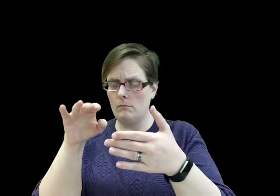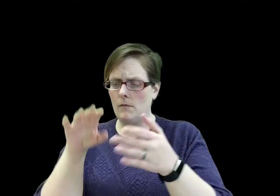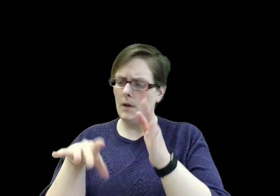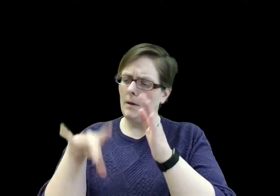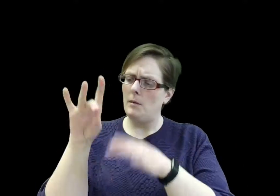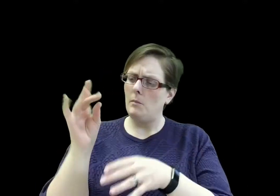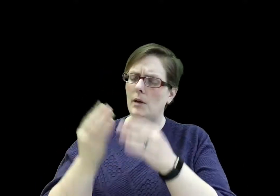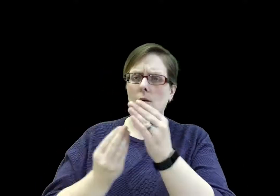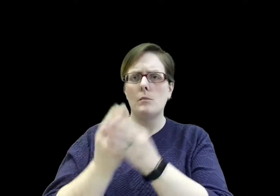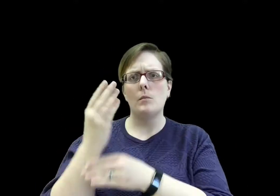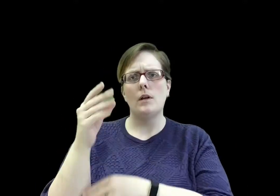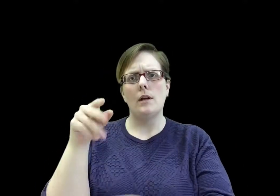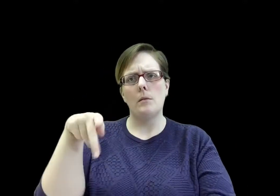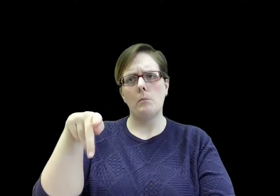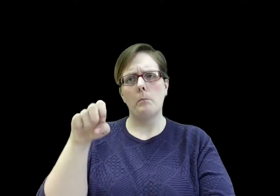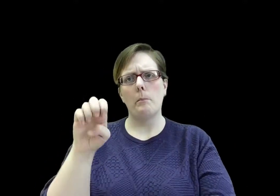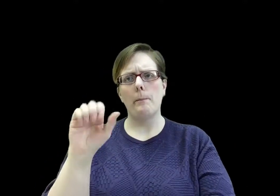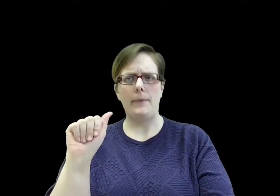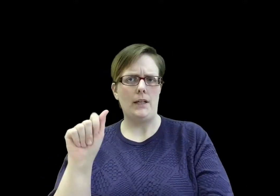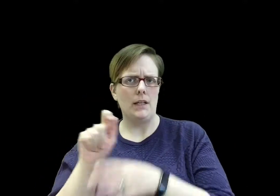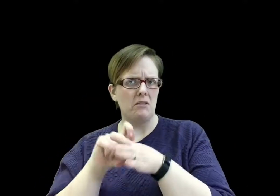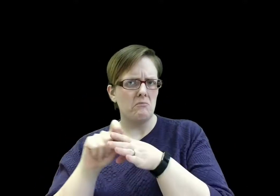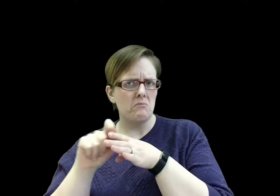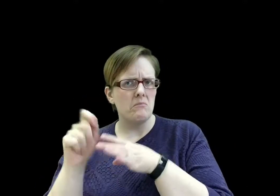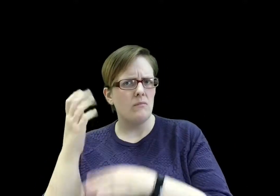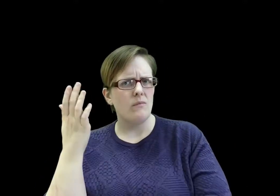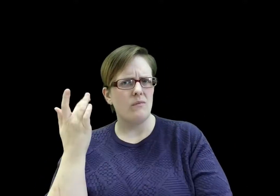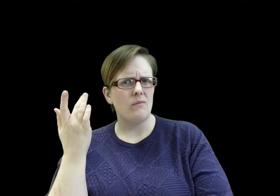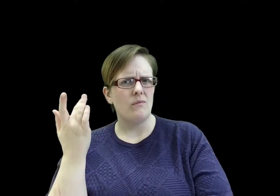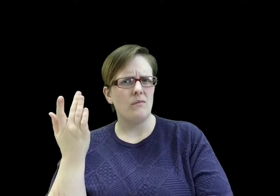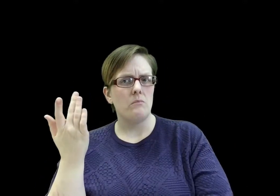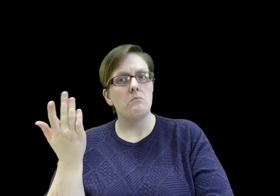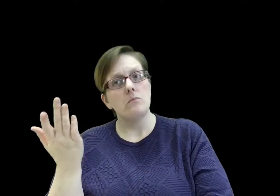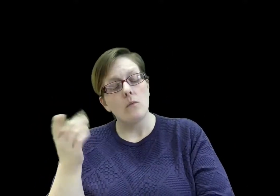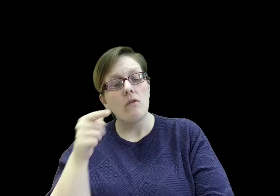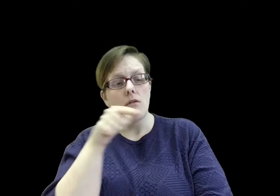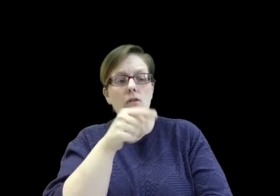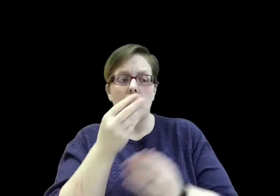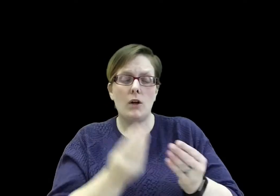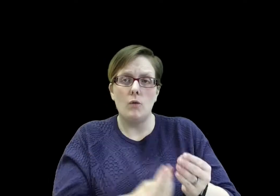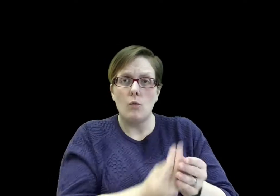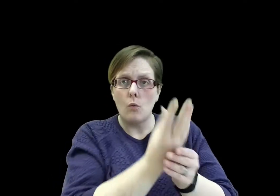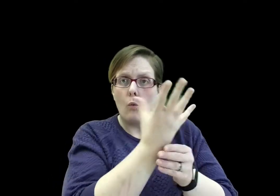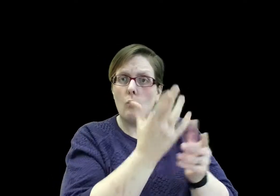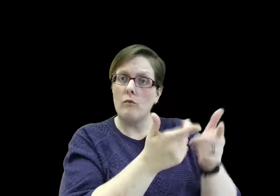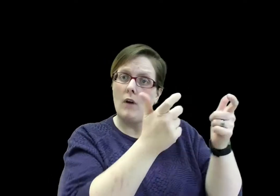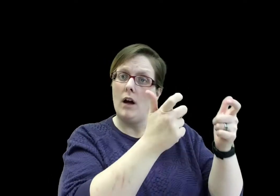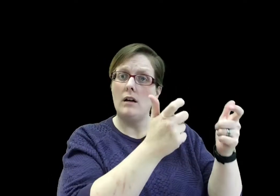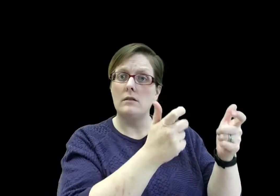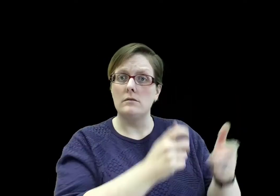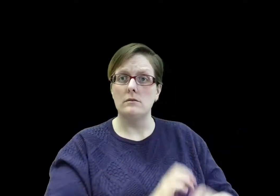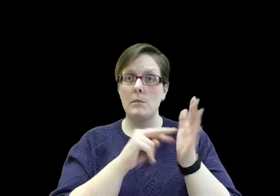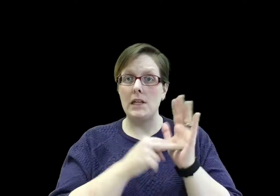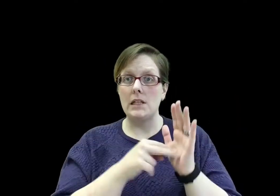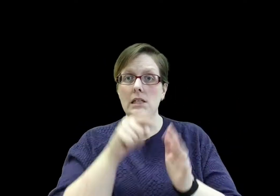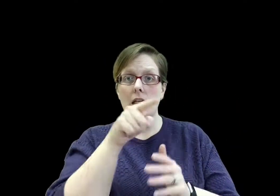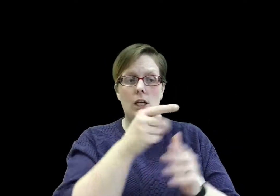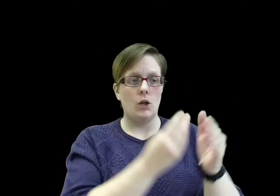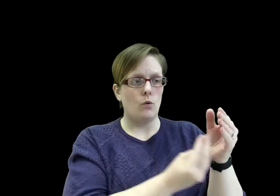So how did he decide to study? Why pea plants? Well, they grow very quickly.